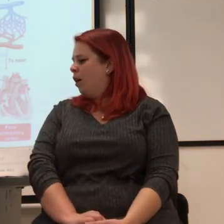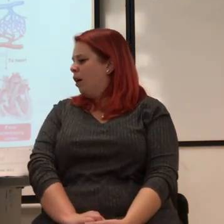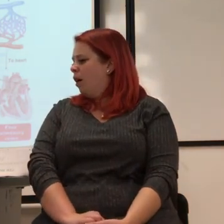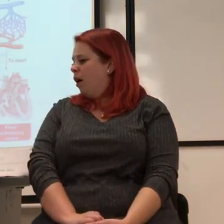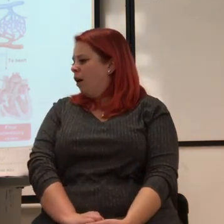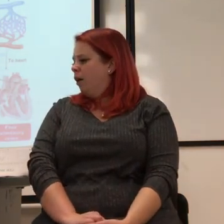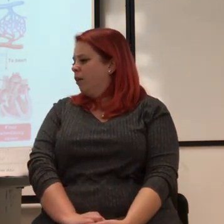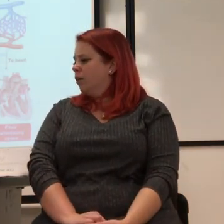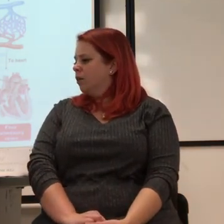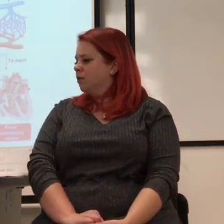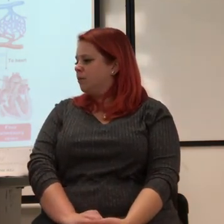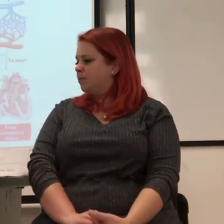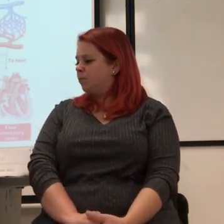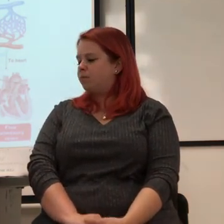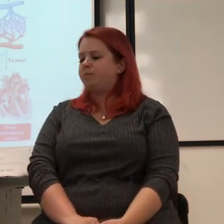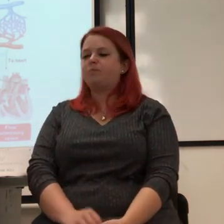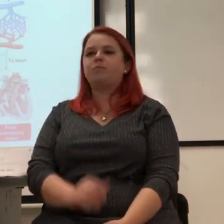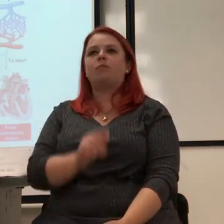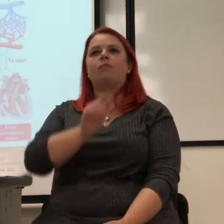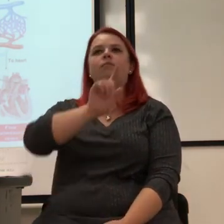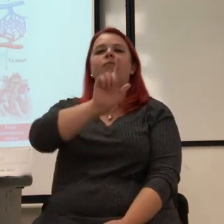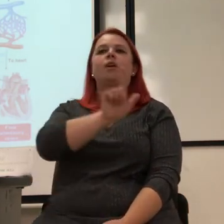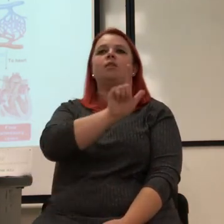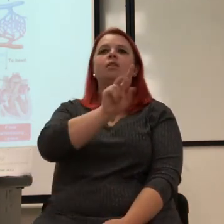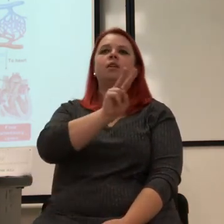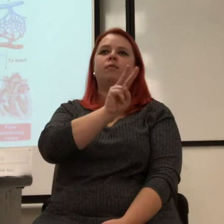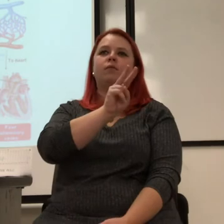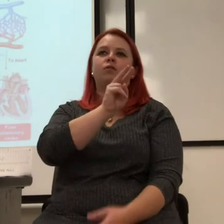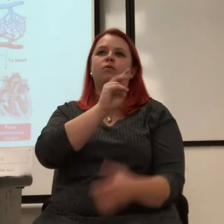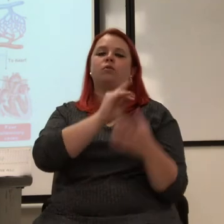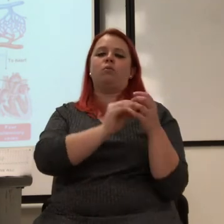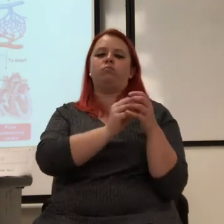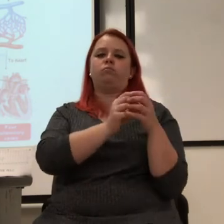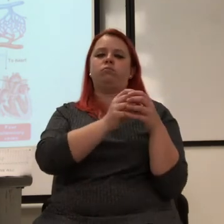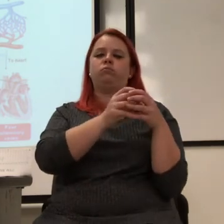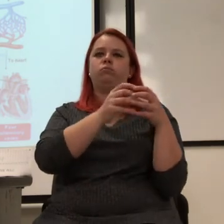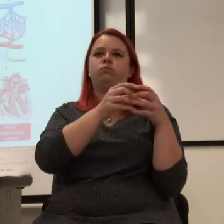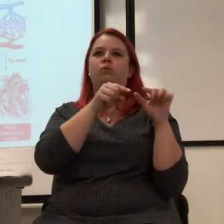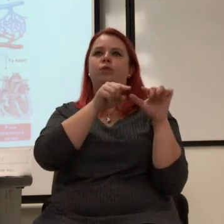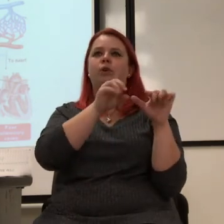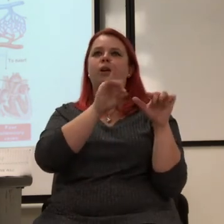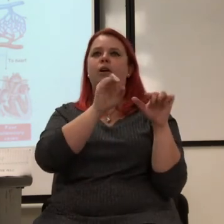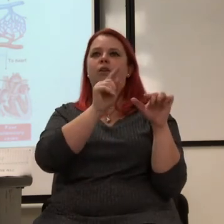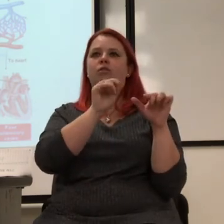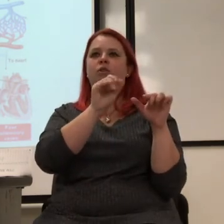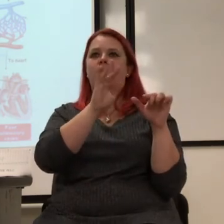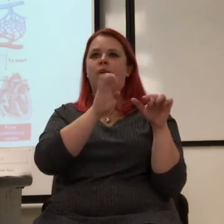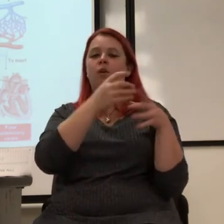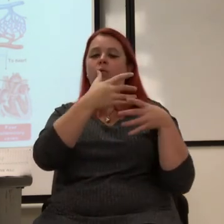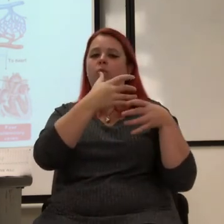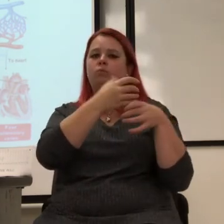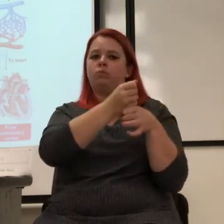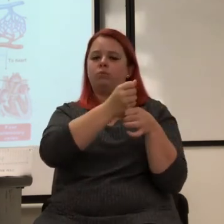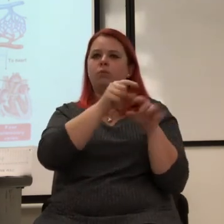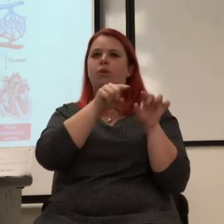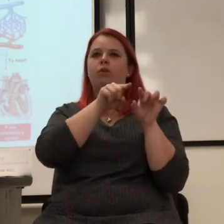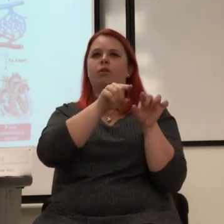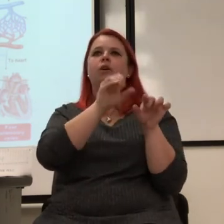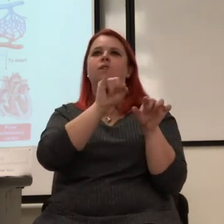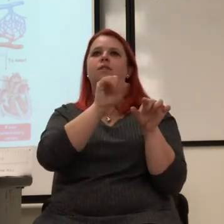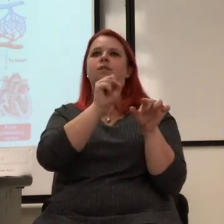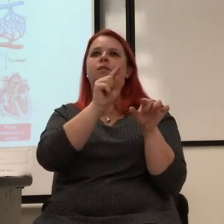left ventricle. The left ventricle fills in diastole. It pumps blood during systole, and when it does so,